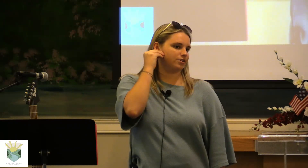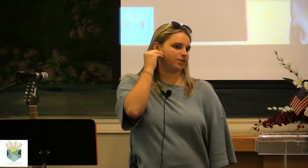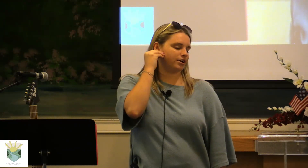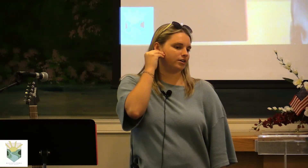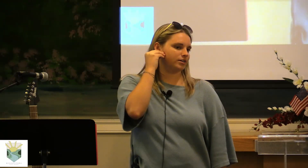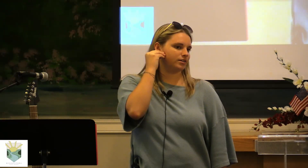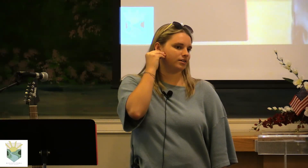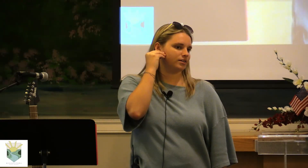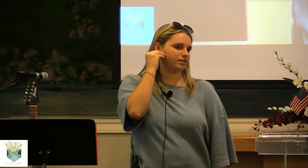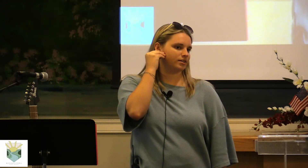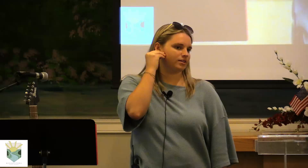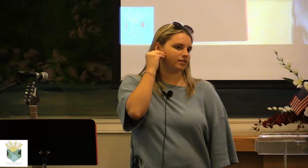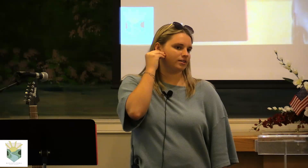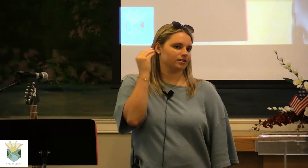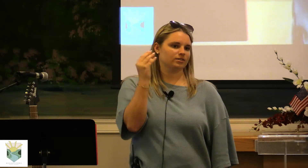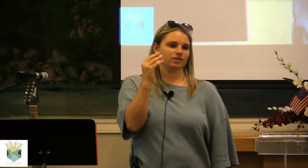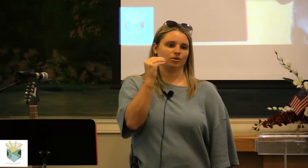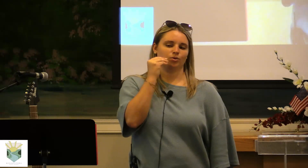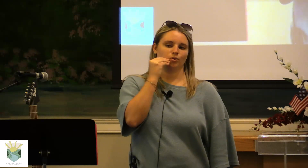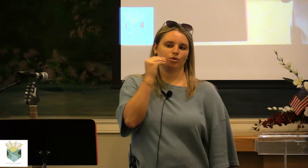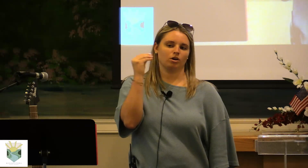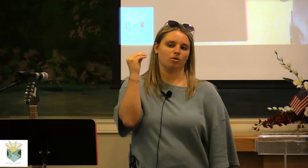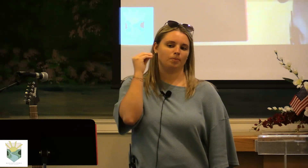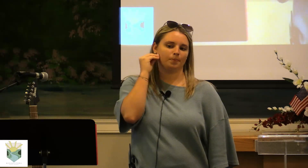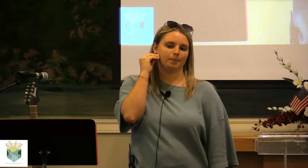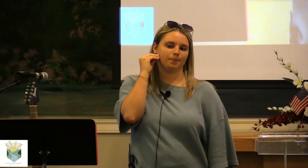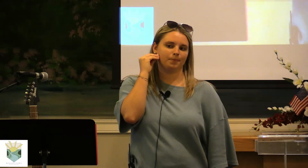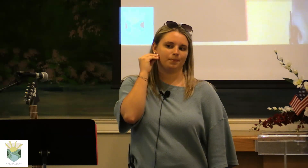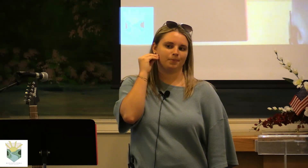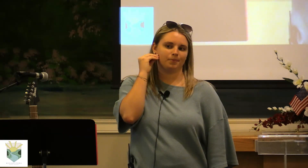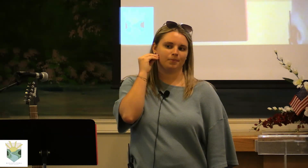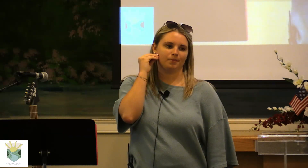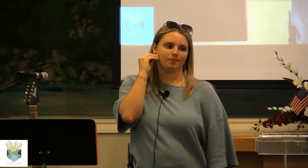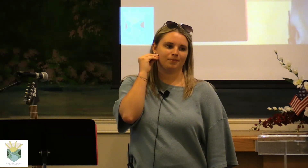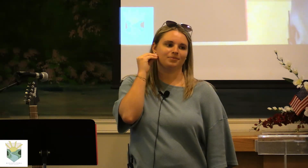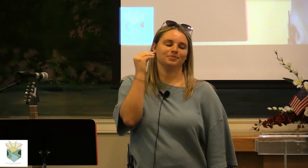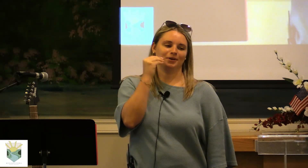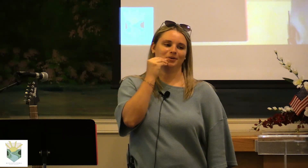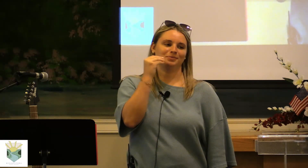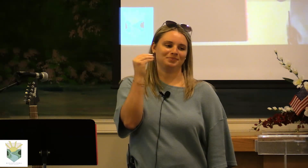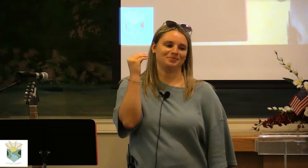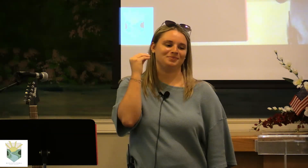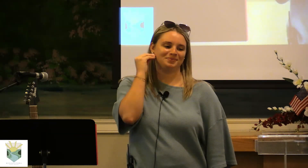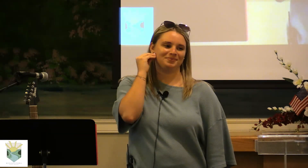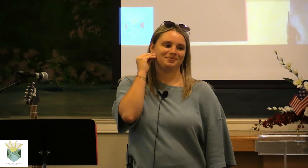ear. So, home. Yep. Home.